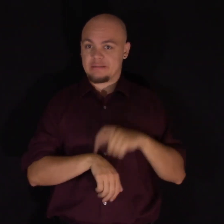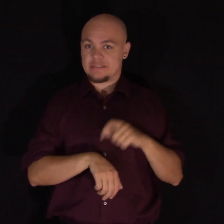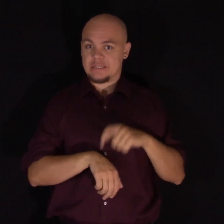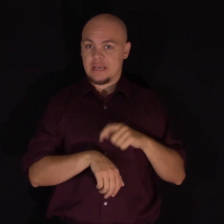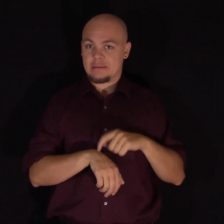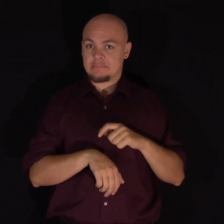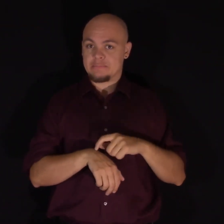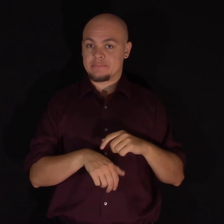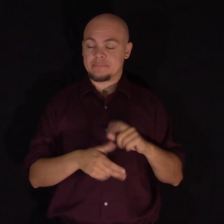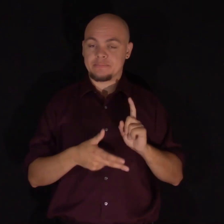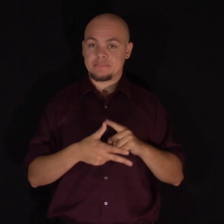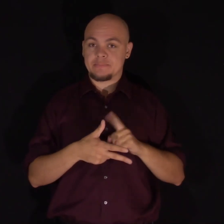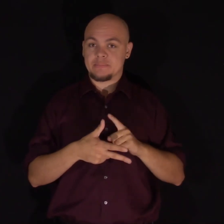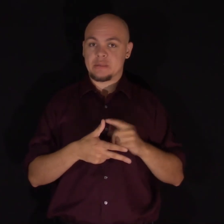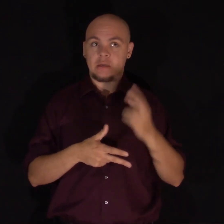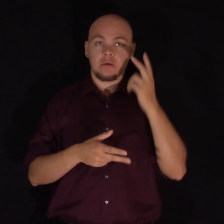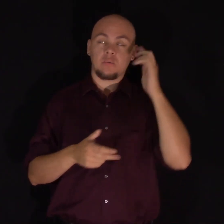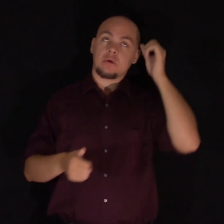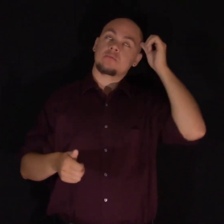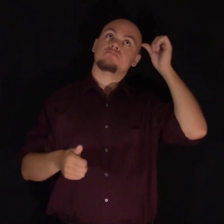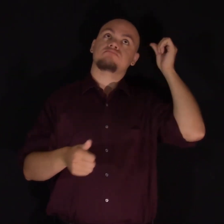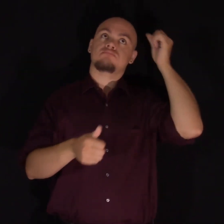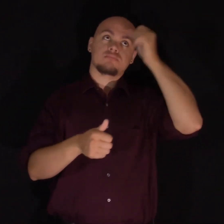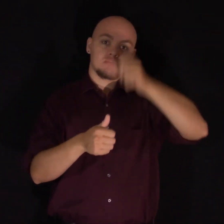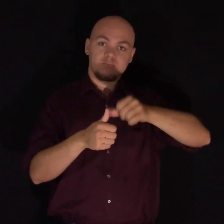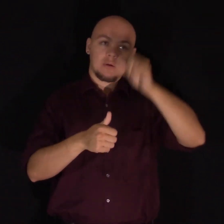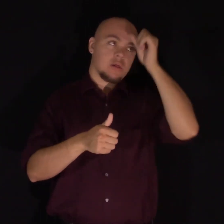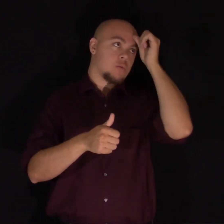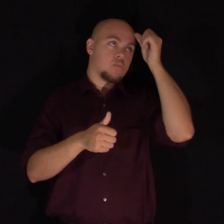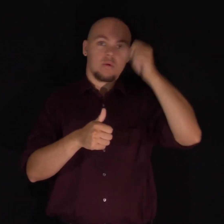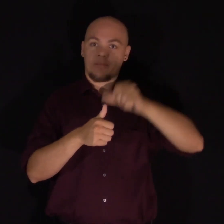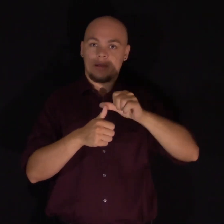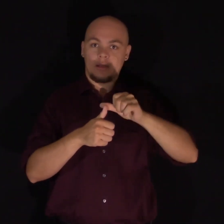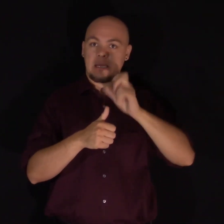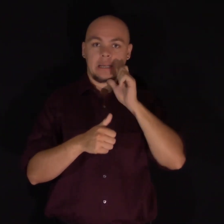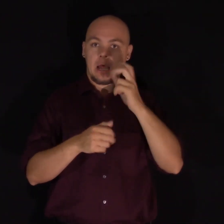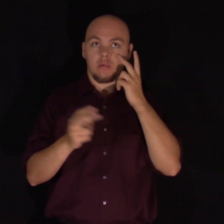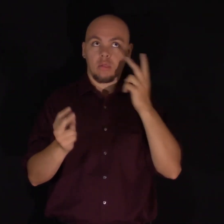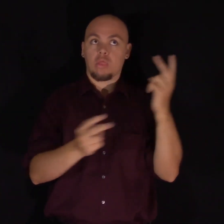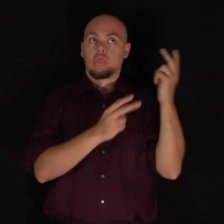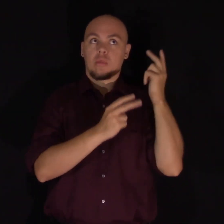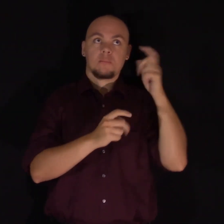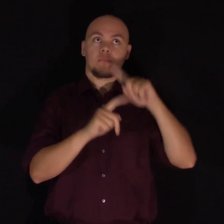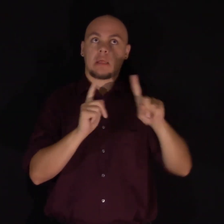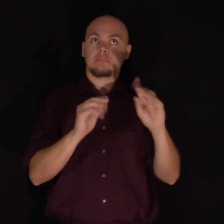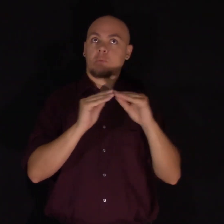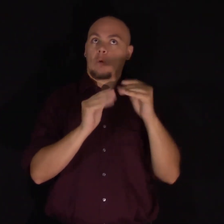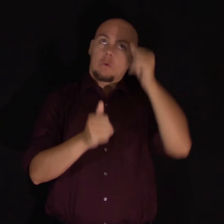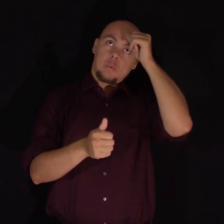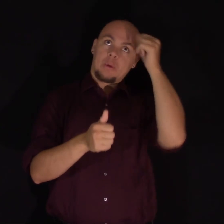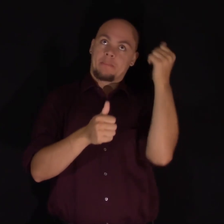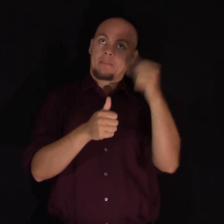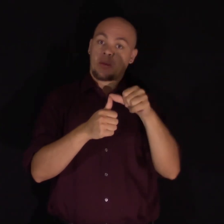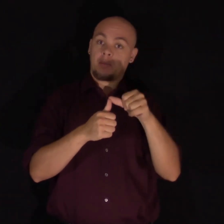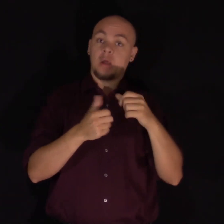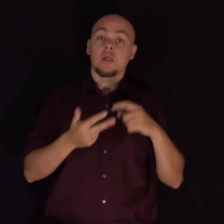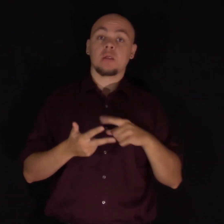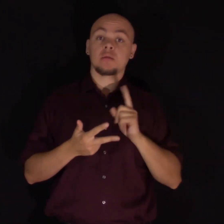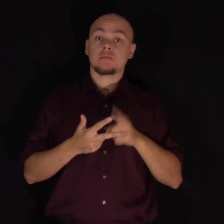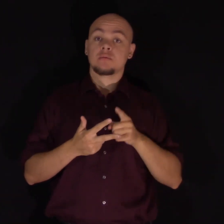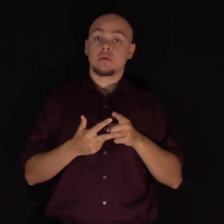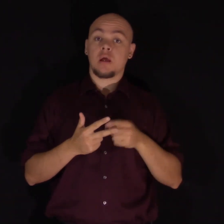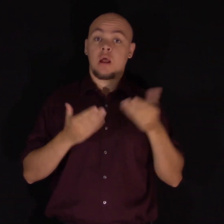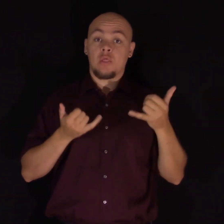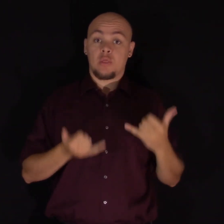the time we're recalling ideas in these thought-wandering episodes. But the present, which is a